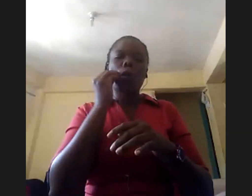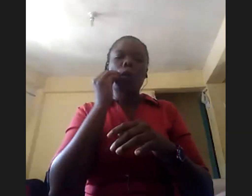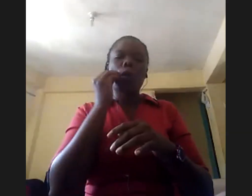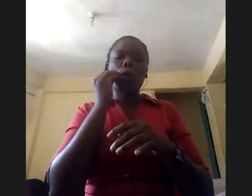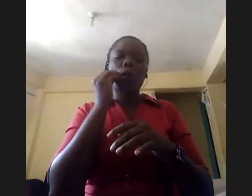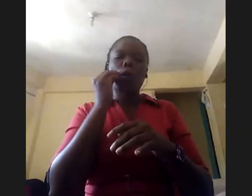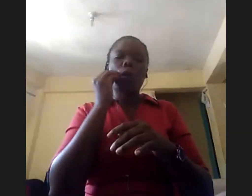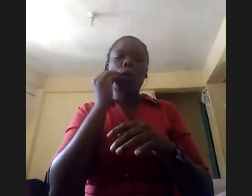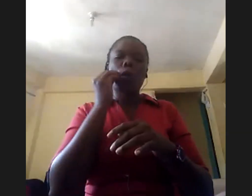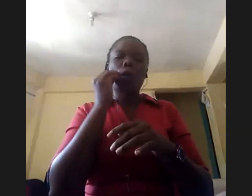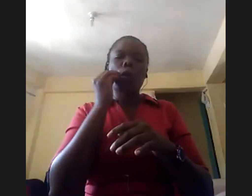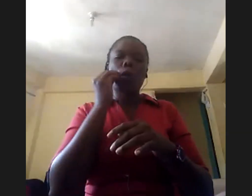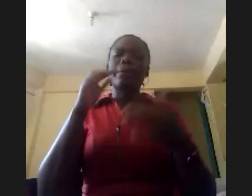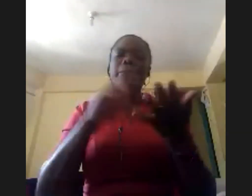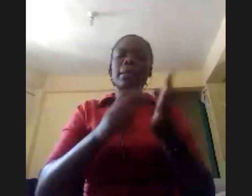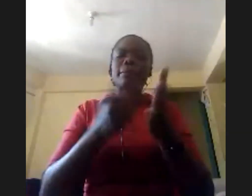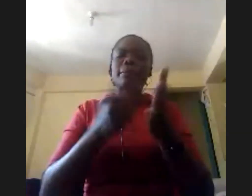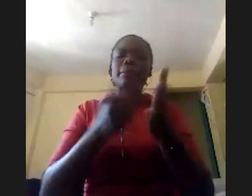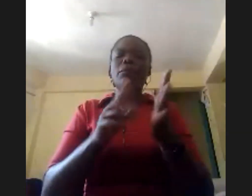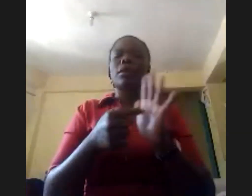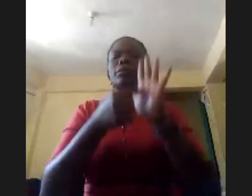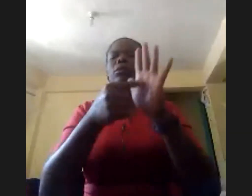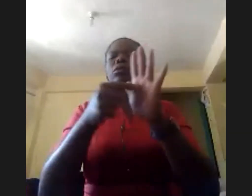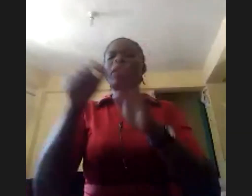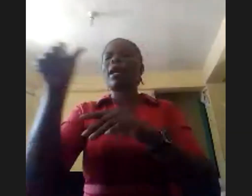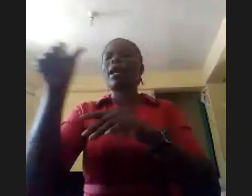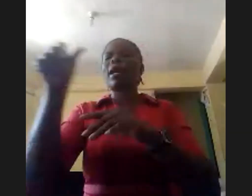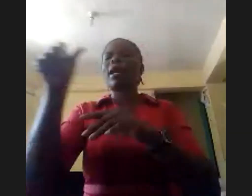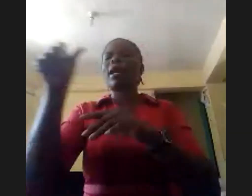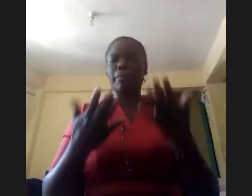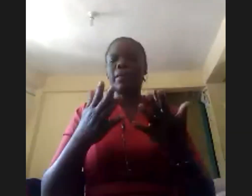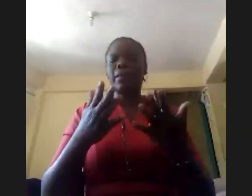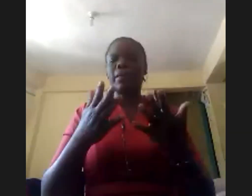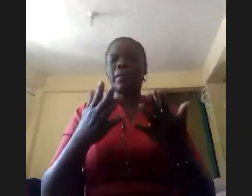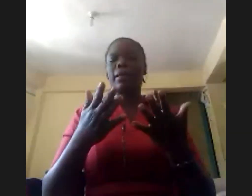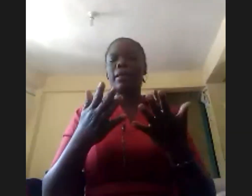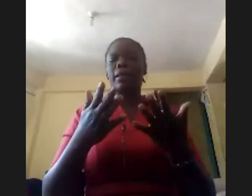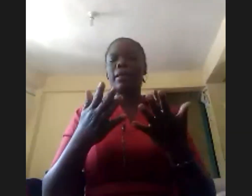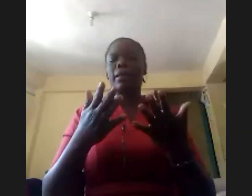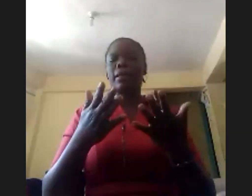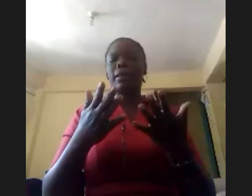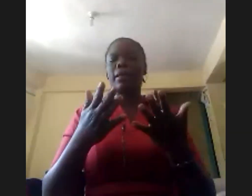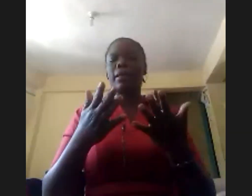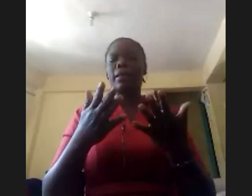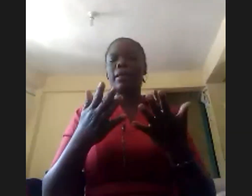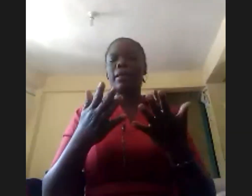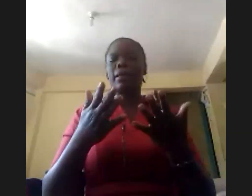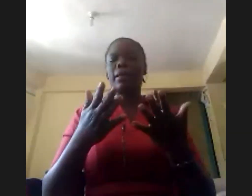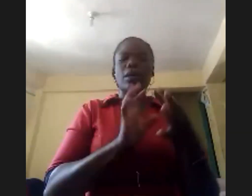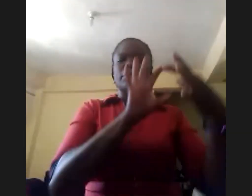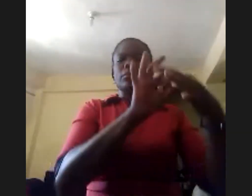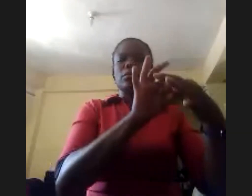you might be exposed by opioids if maybe your parent was taking some cocaine